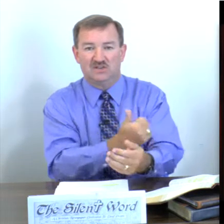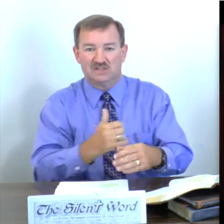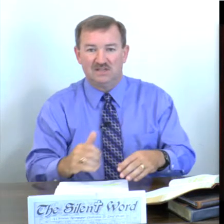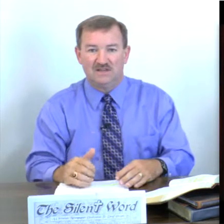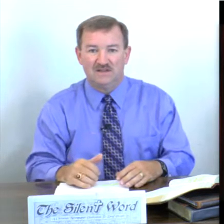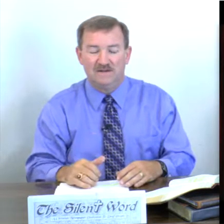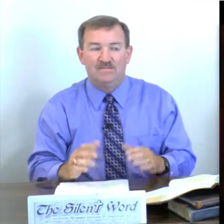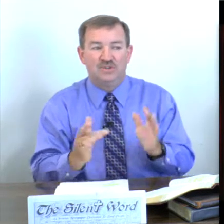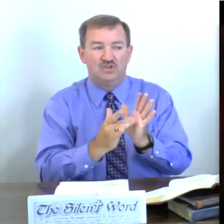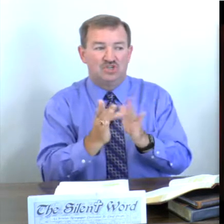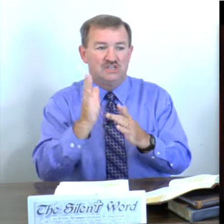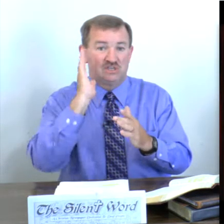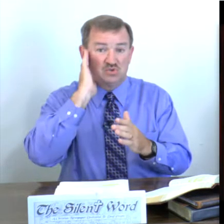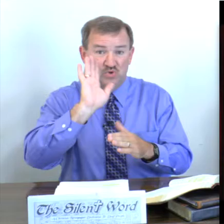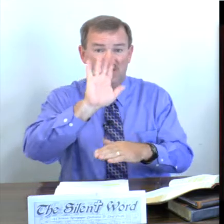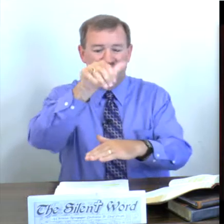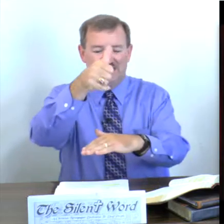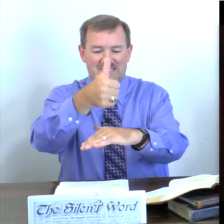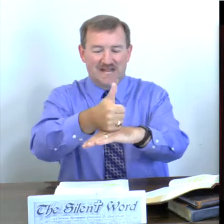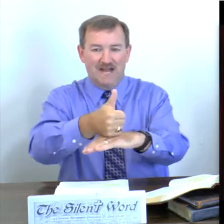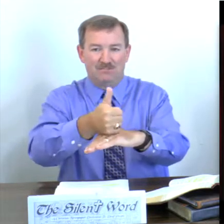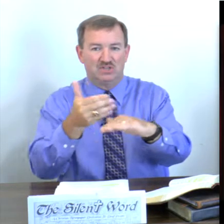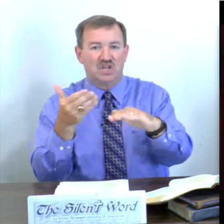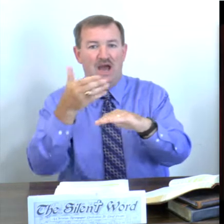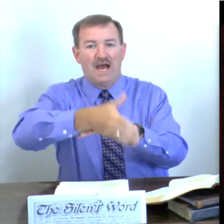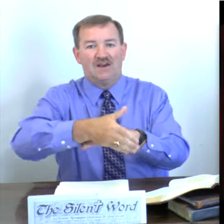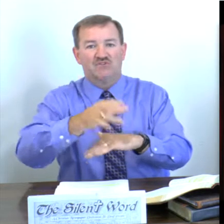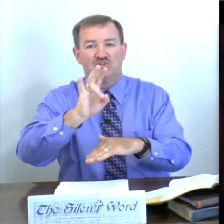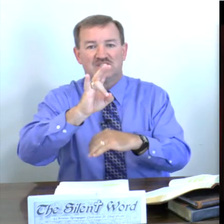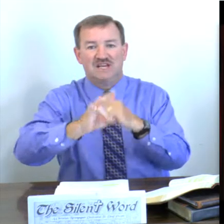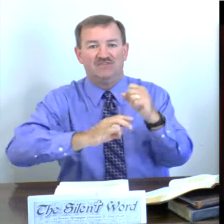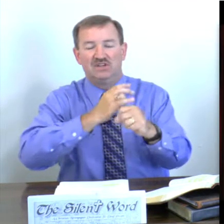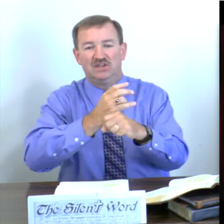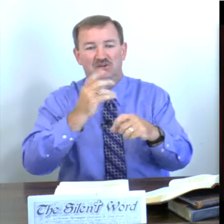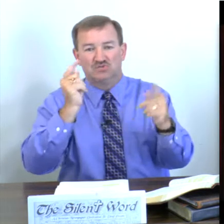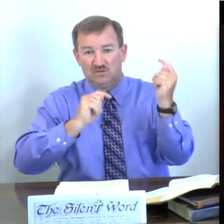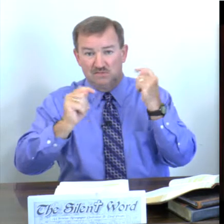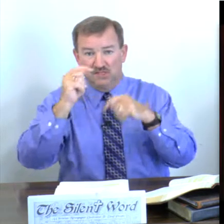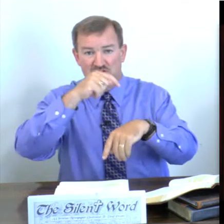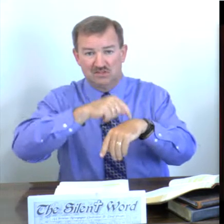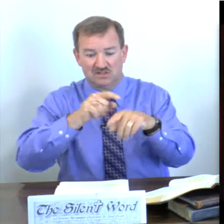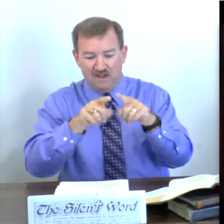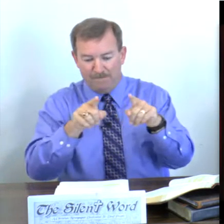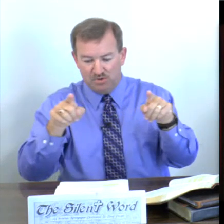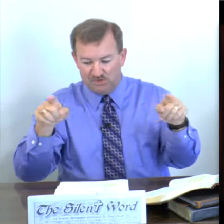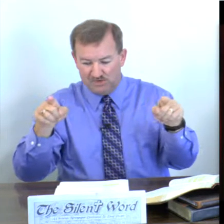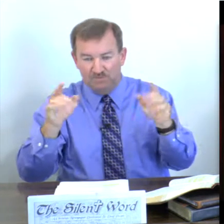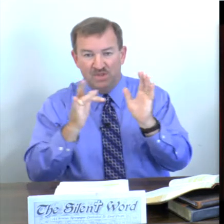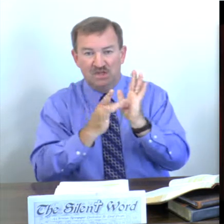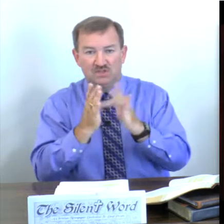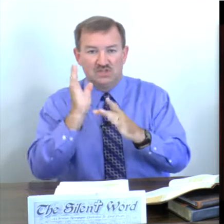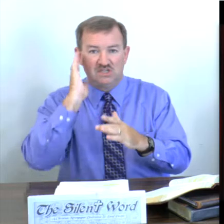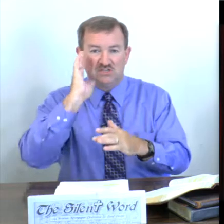authority. Jesus will establish after the 7-year tribulation time period, Jesus